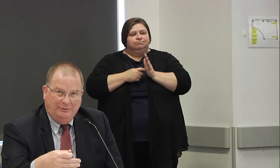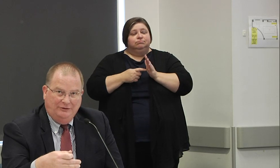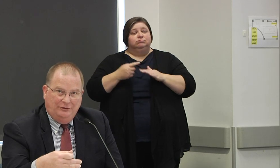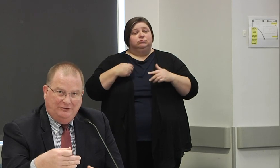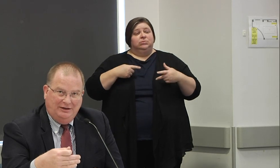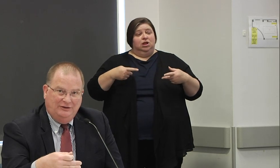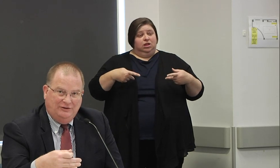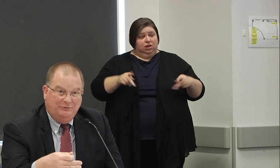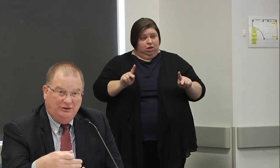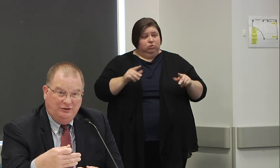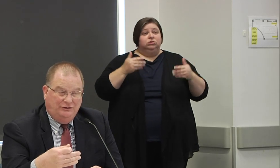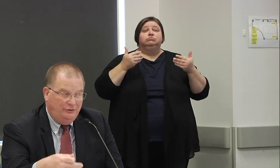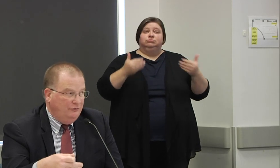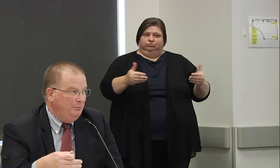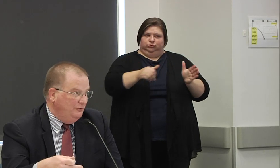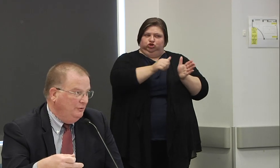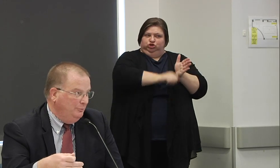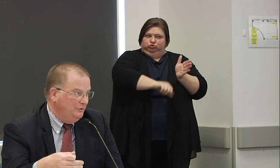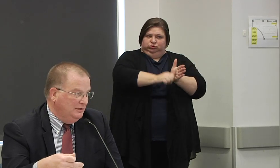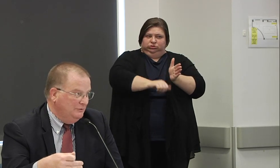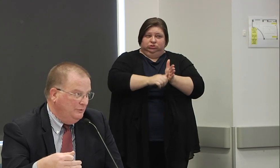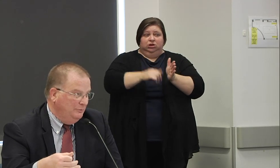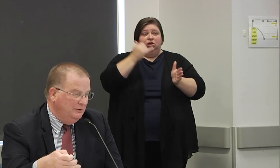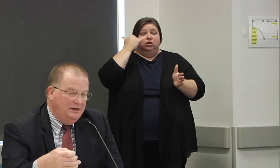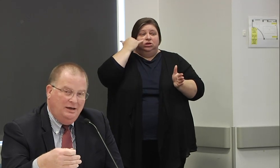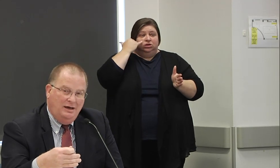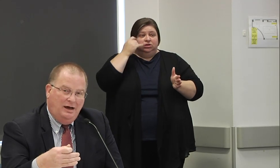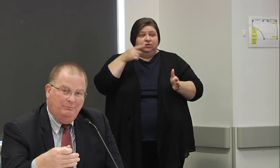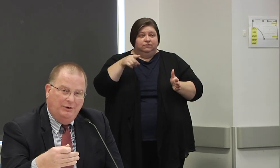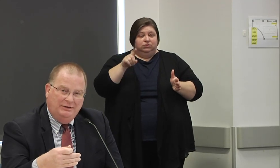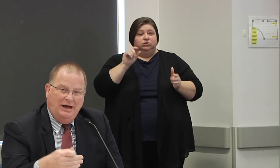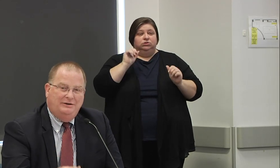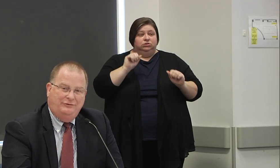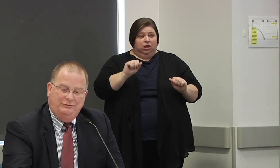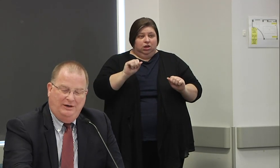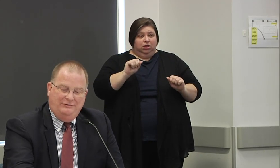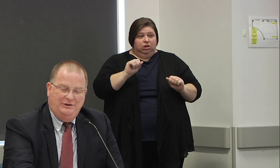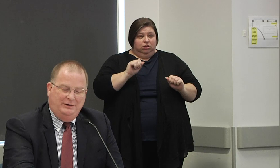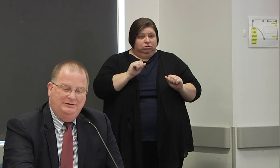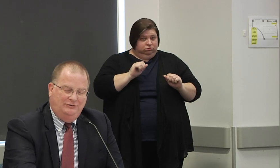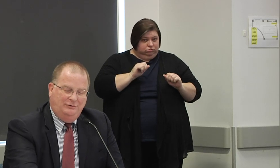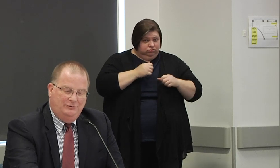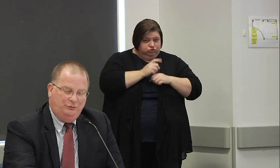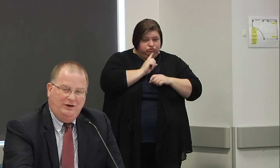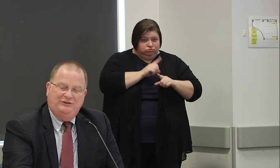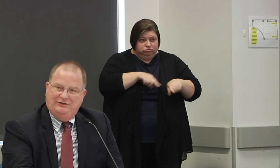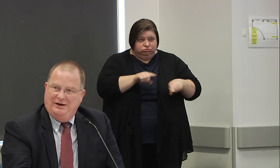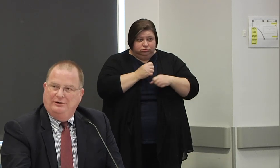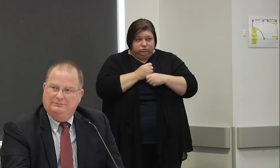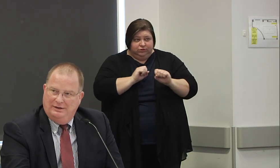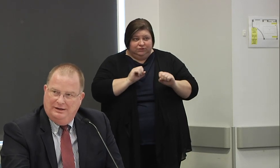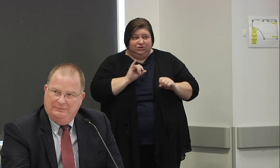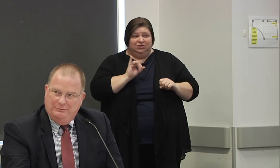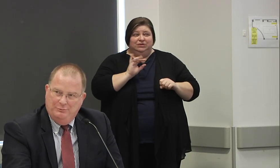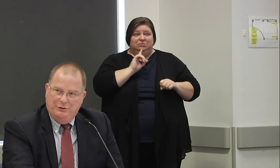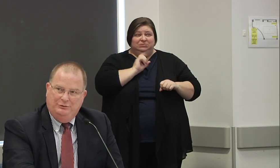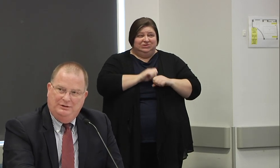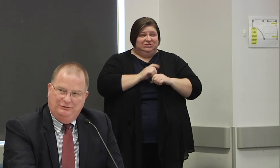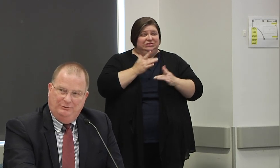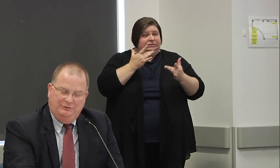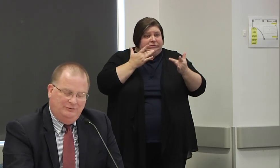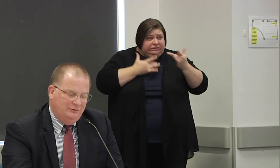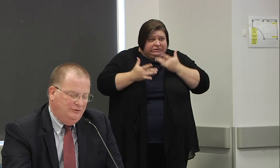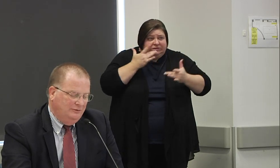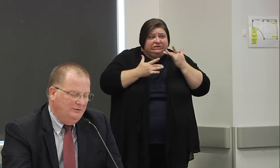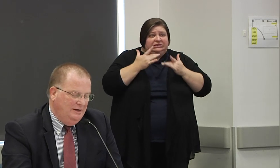hospitals are taking steps to conserve personal protective equipment, but not if they're in crisis care mode in terms